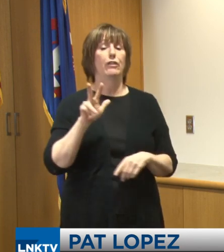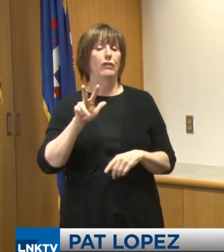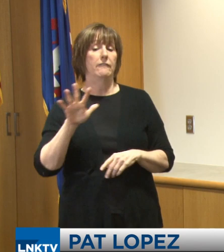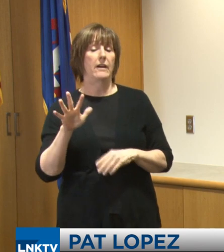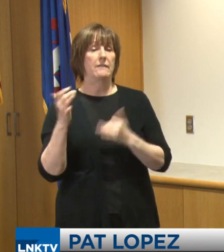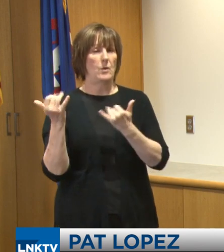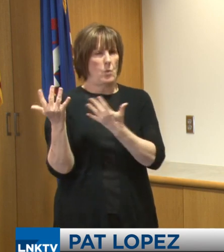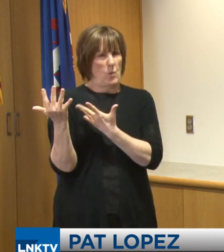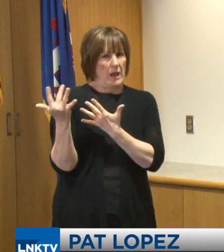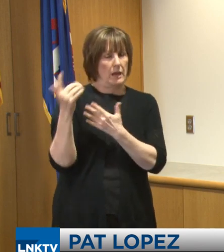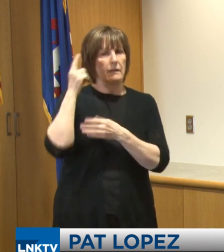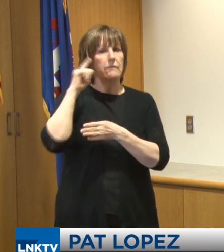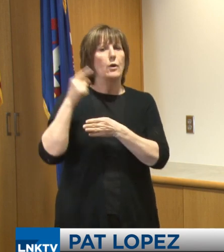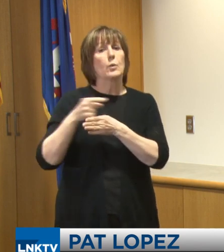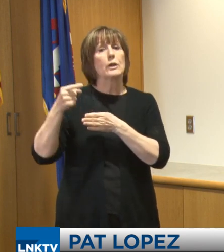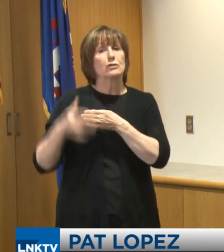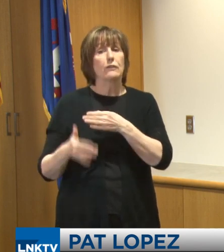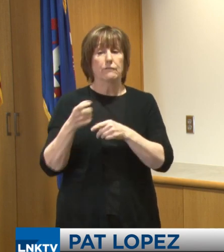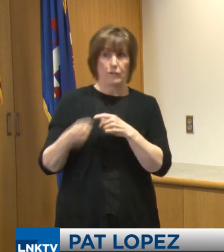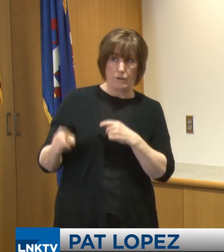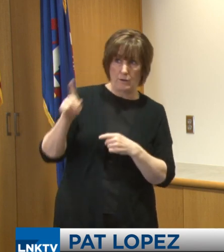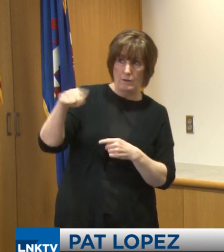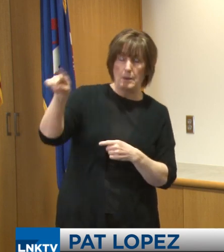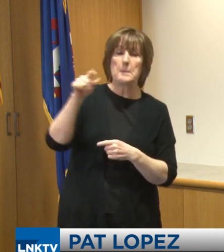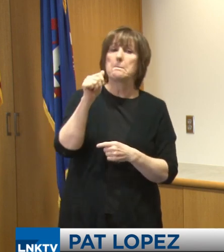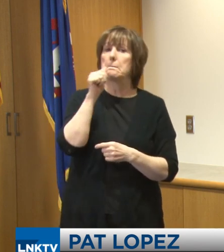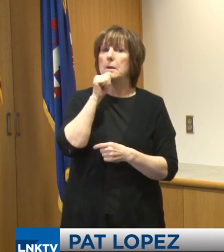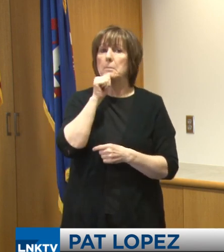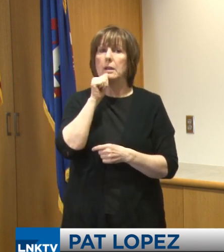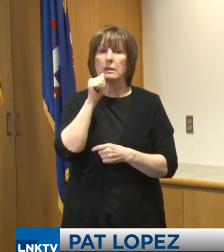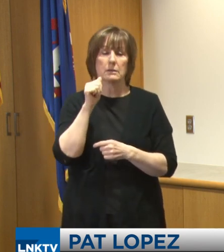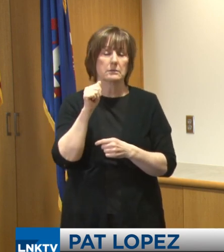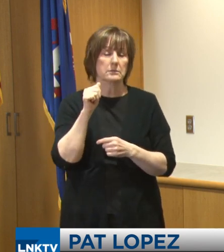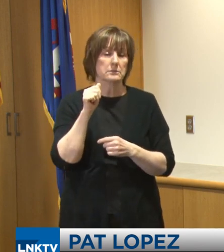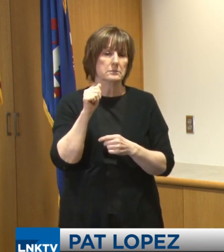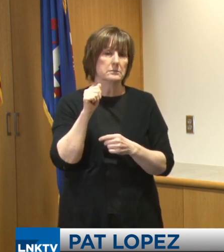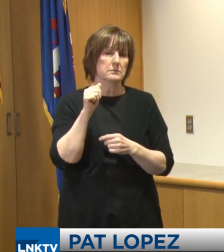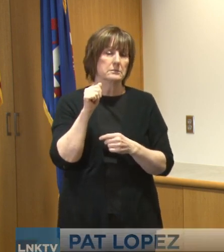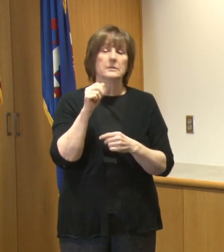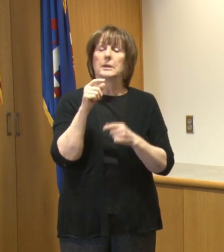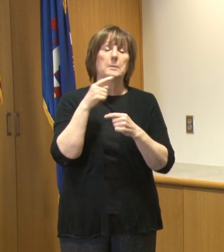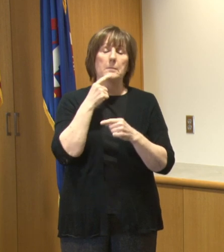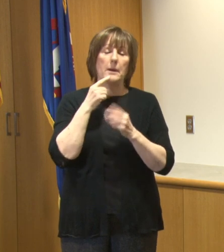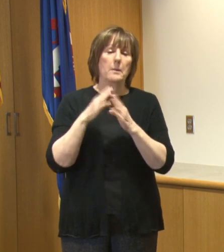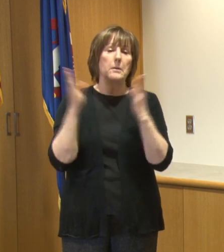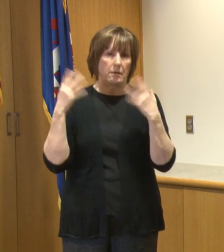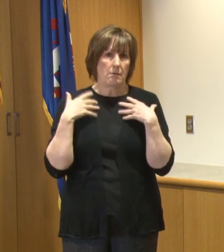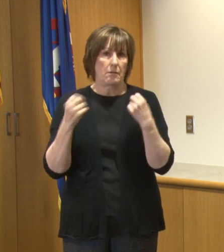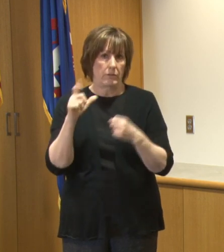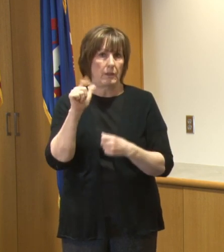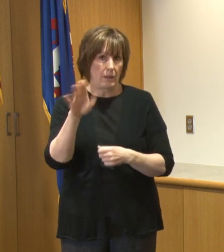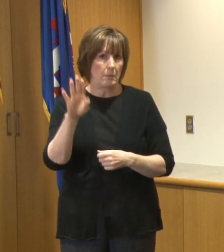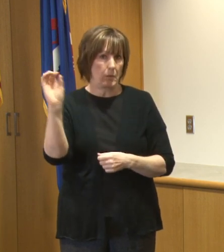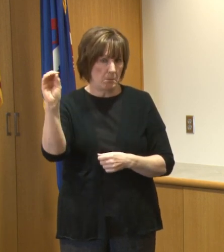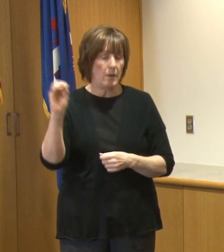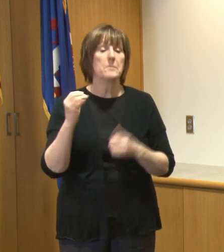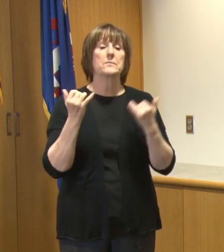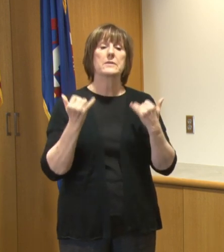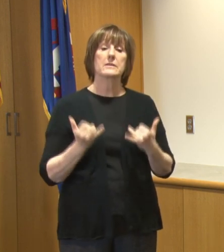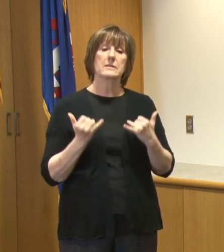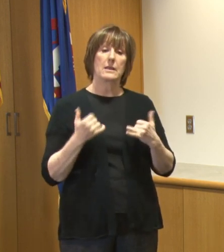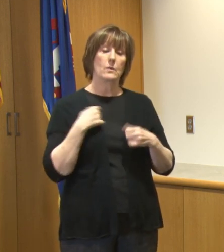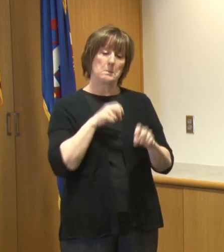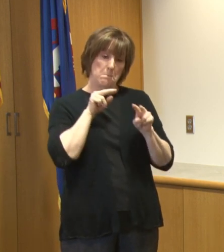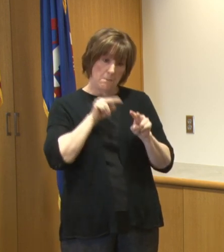pending results from the public health lab in Omaha. The Lincoln-Lancaster County Health Department is also monitoring